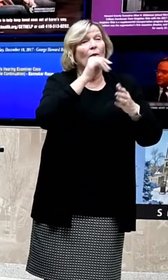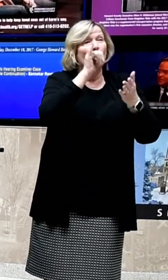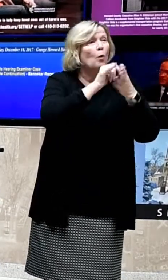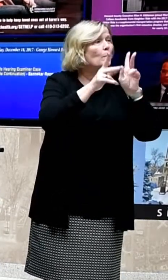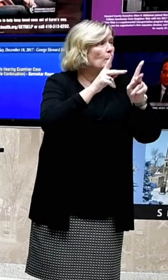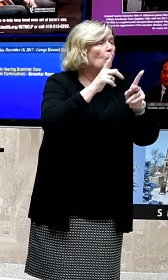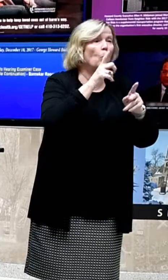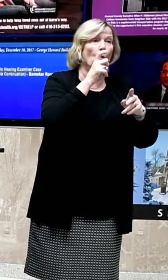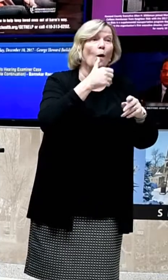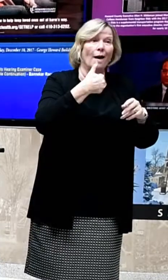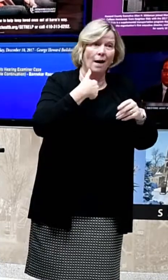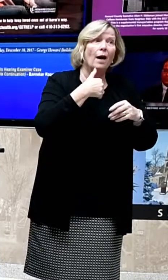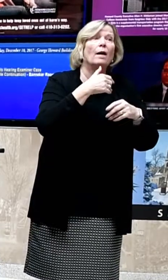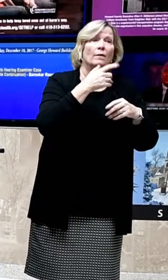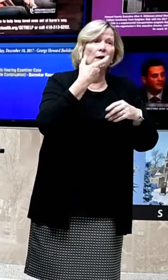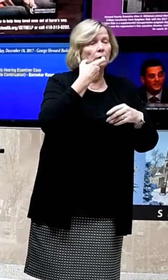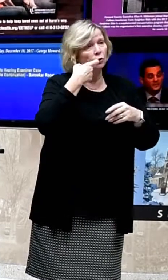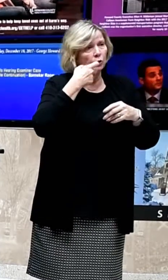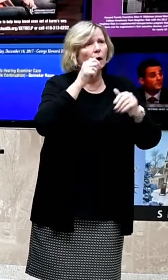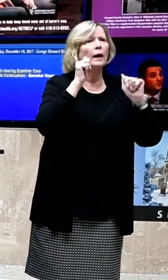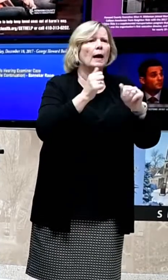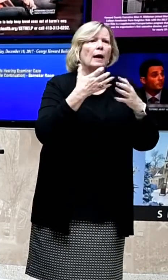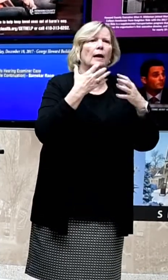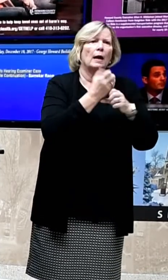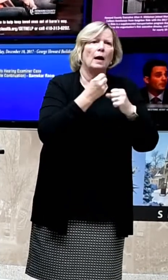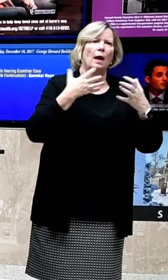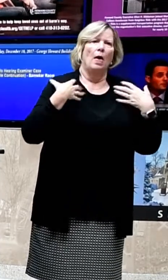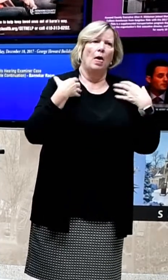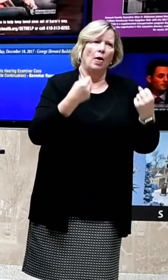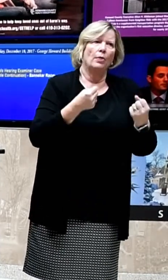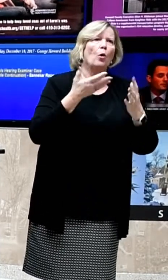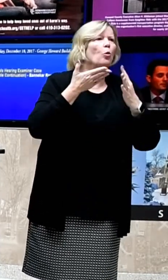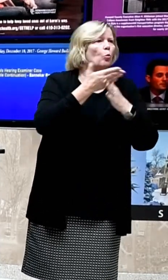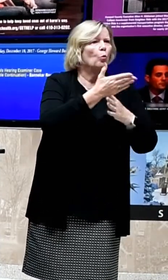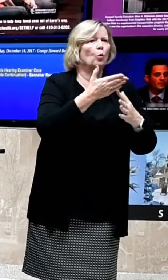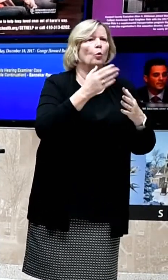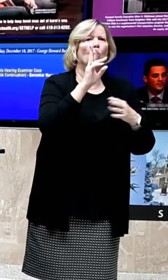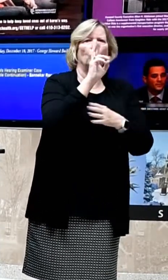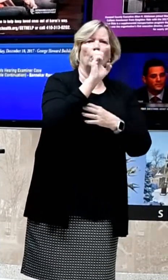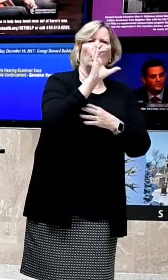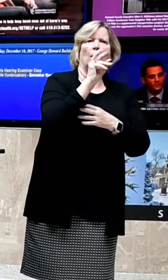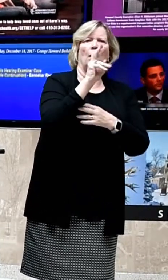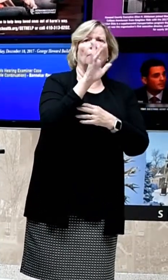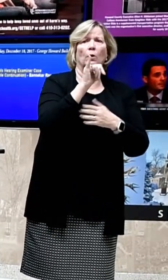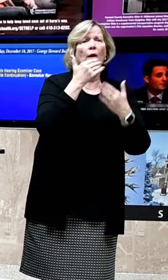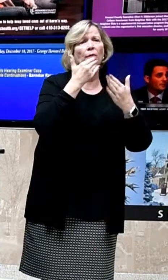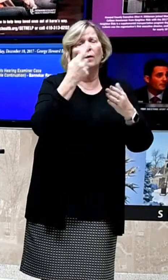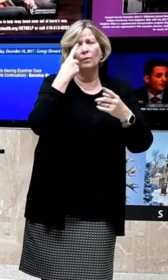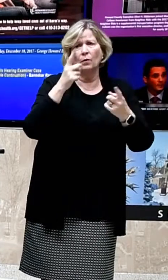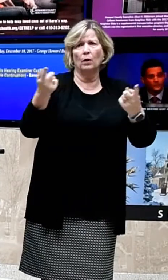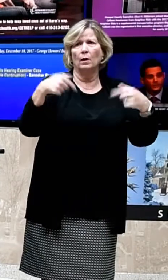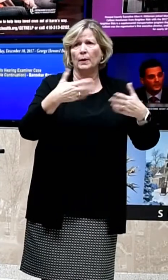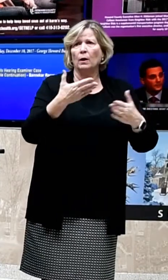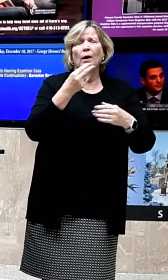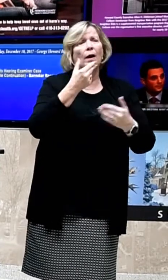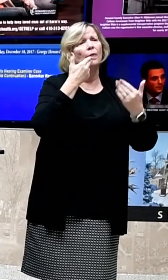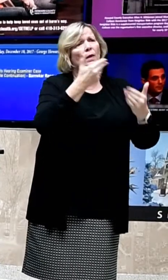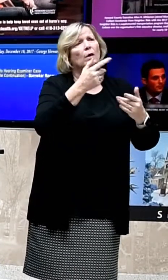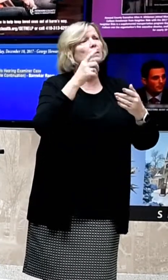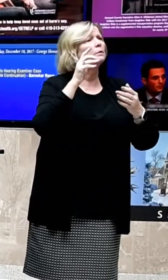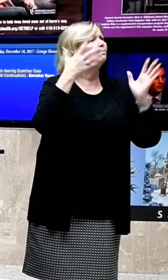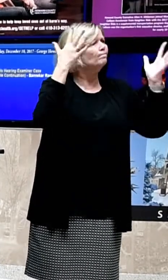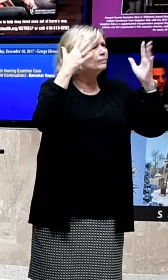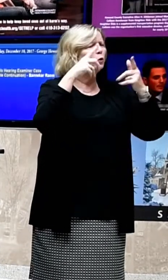are able to achieve health through recovery. Thank you so much for being here, and thank you, a shout out to the Health